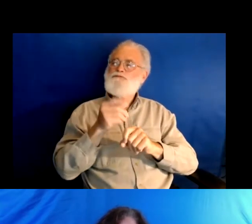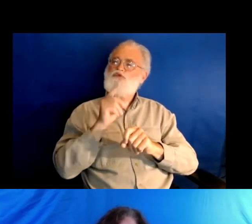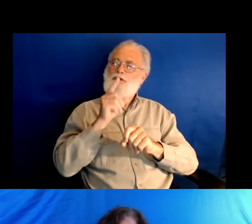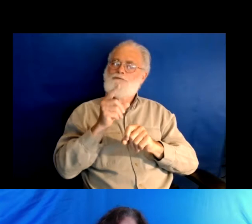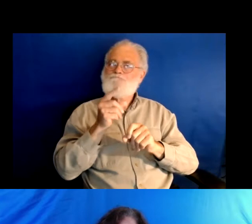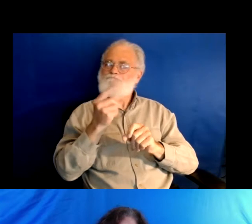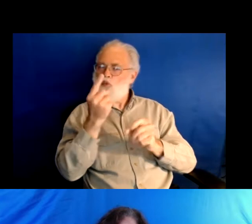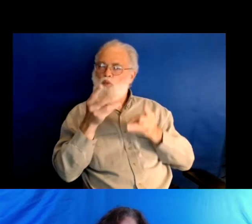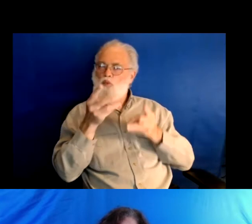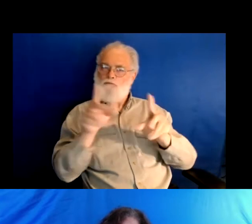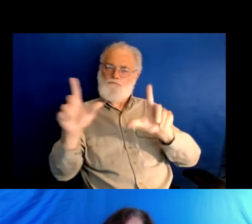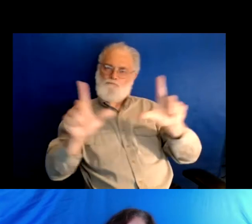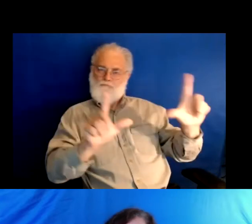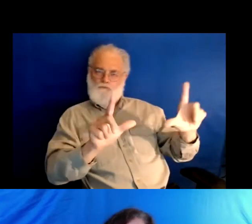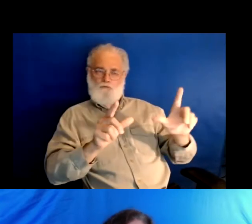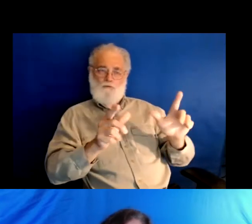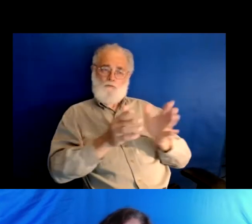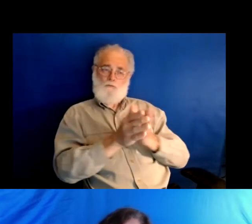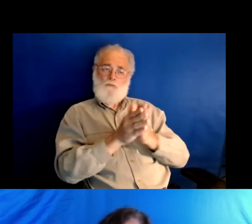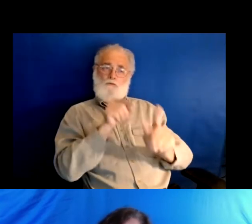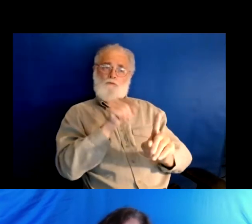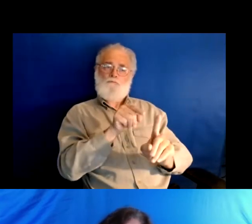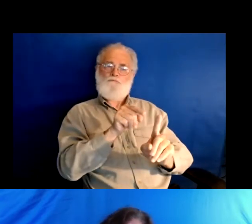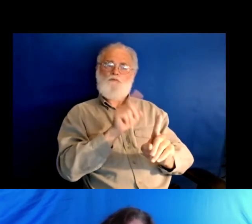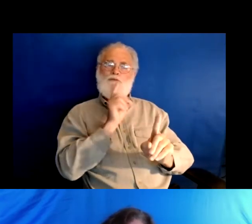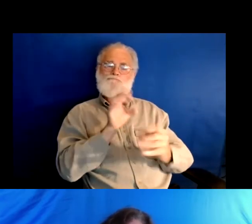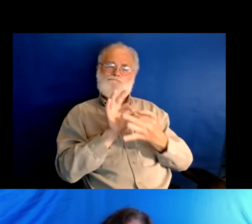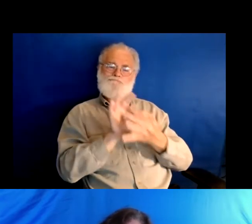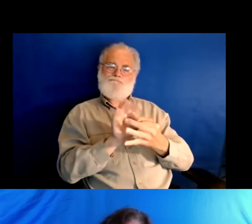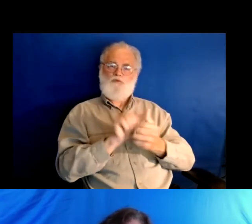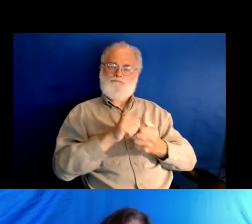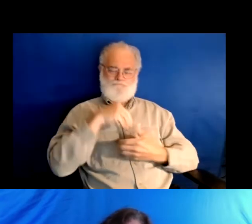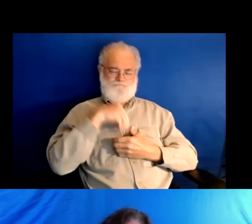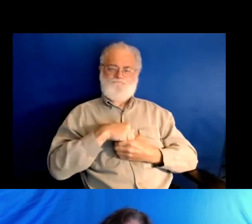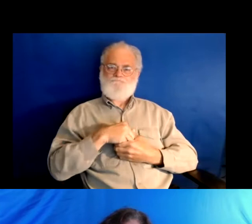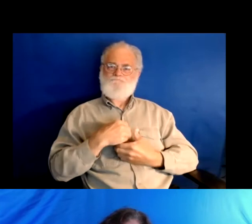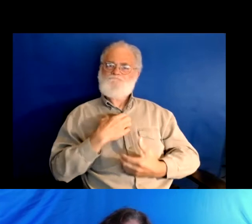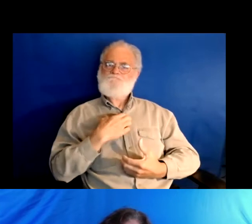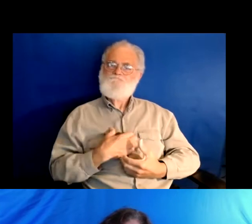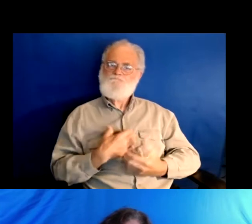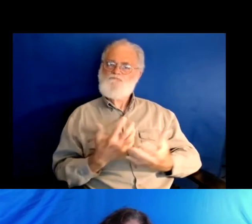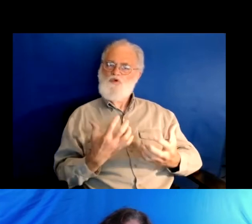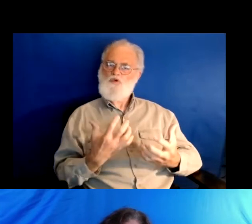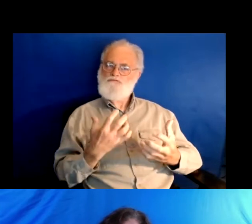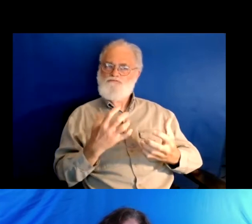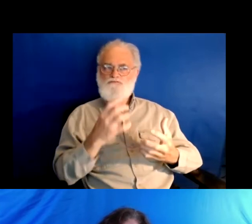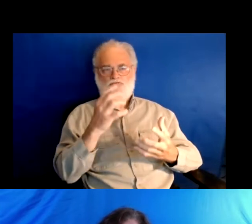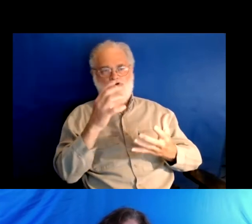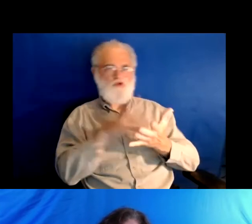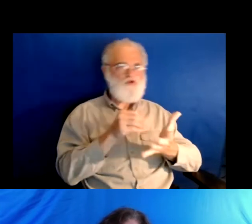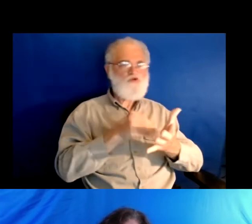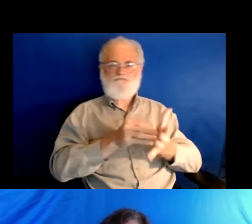and the concept behind it, really reframing it. Motivation with